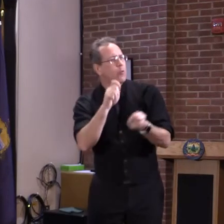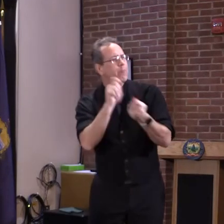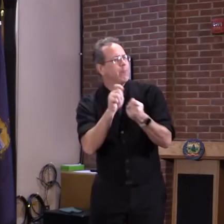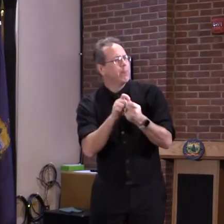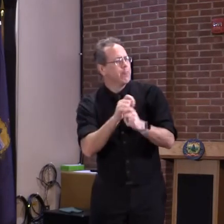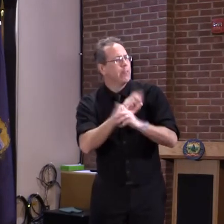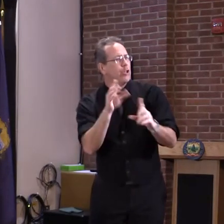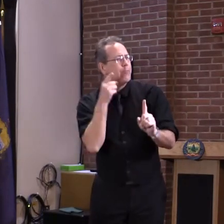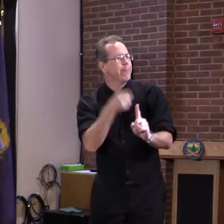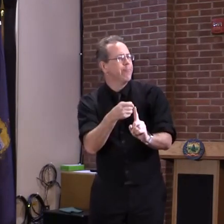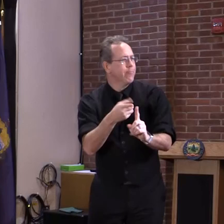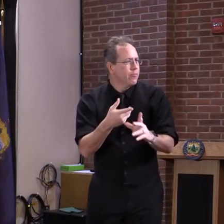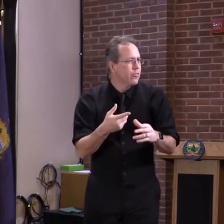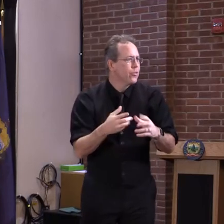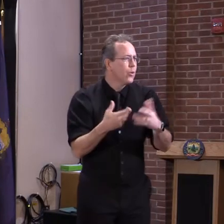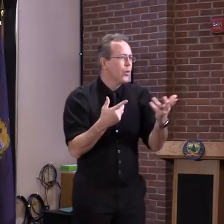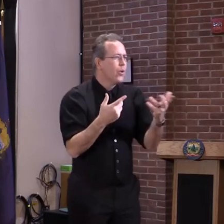done.